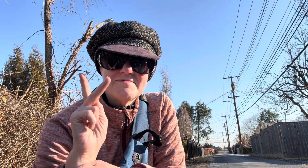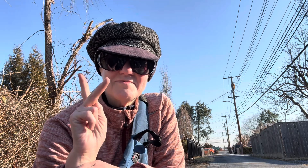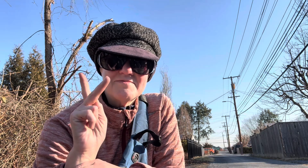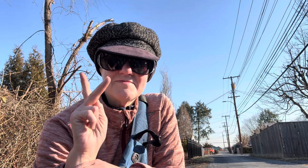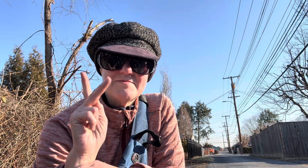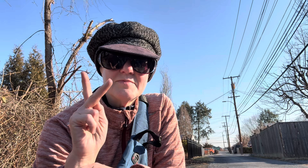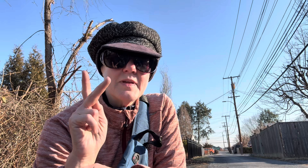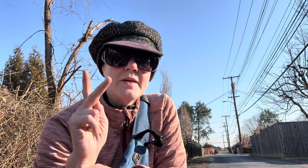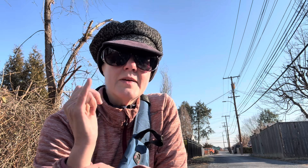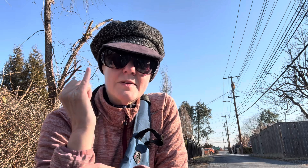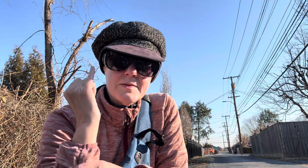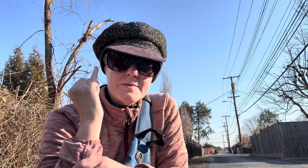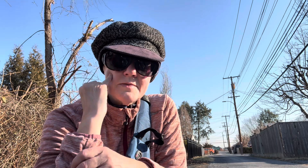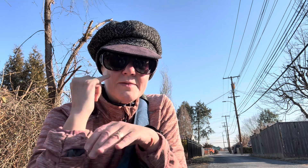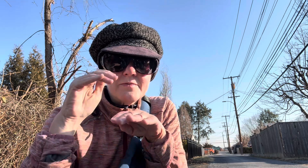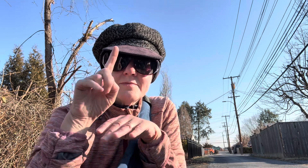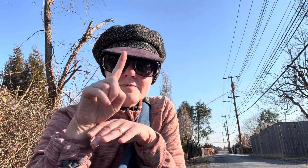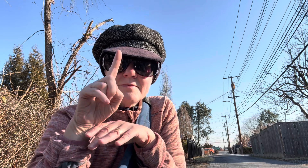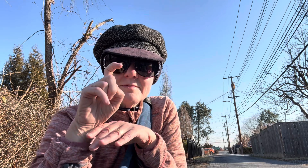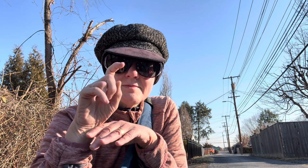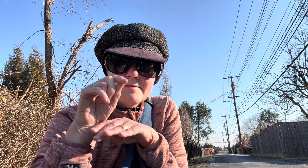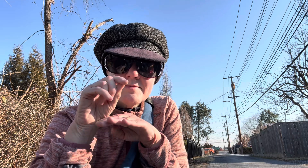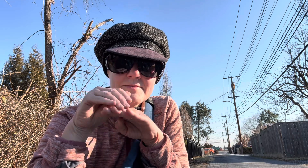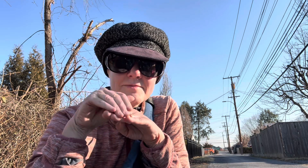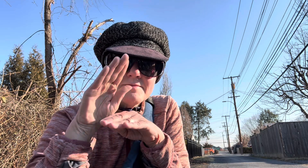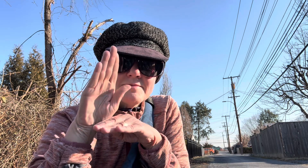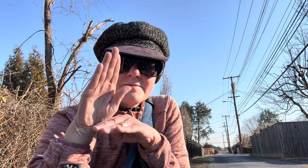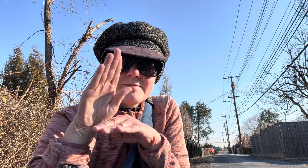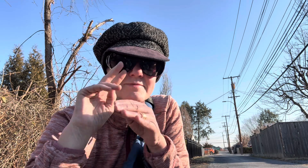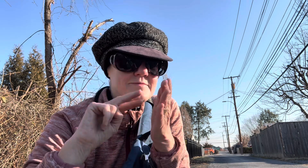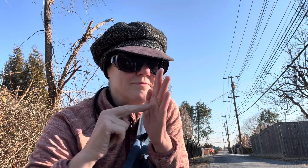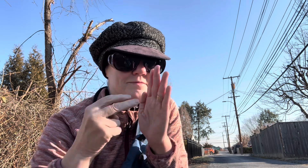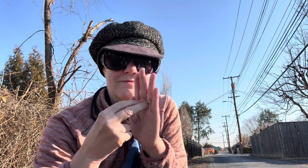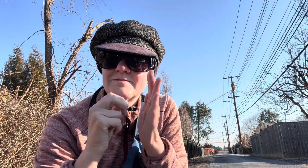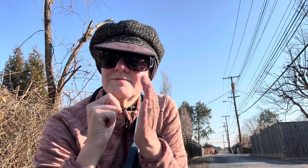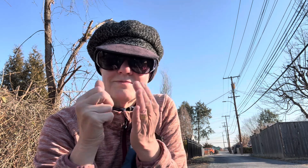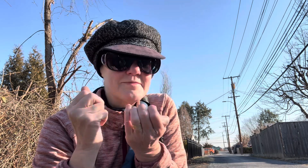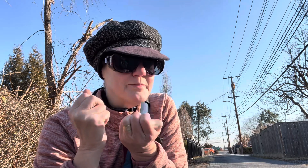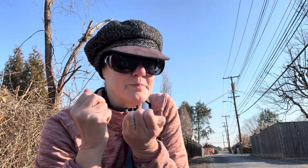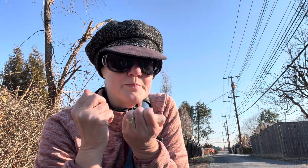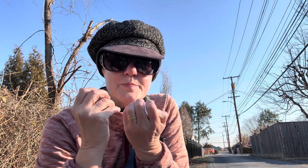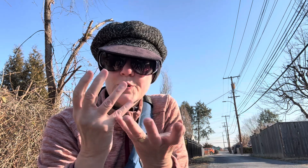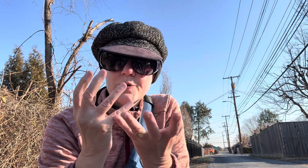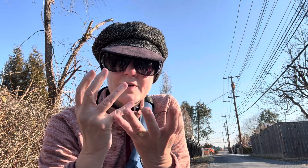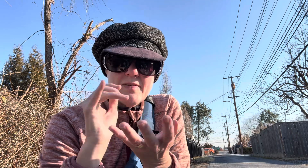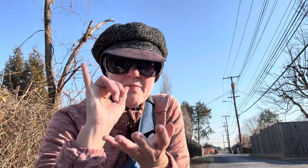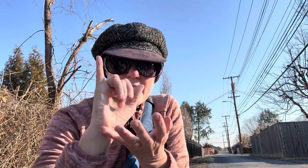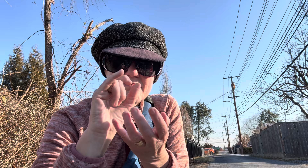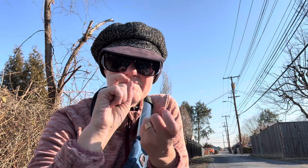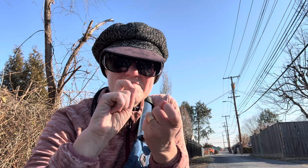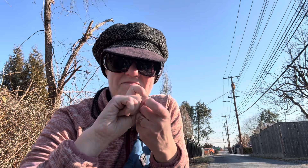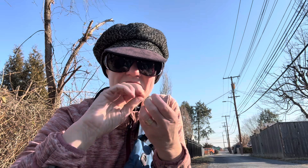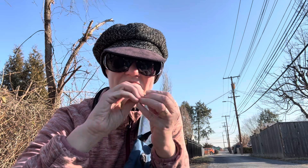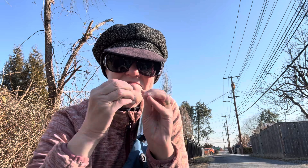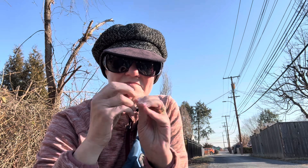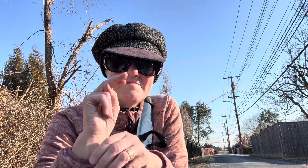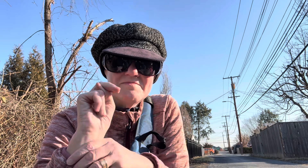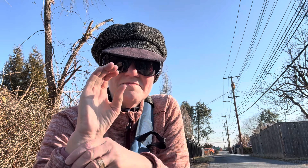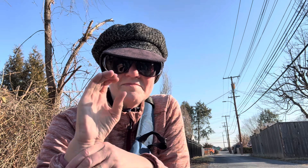evening snack. If his blood sugar is above 120, it means he's not burning all of those